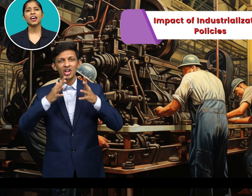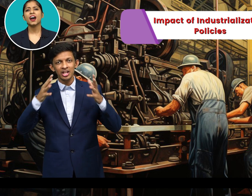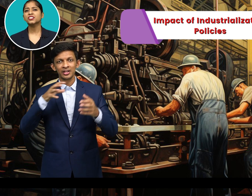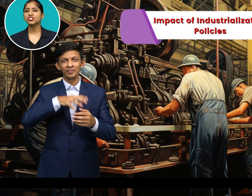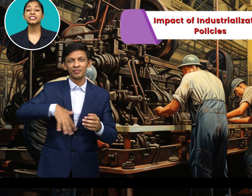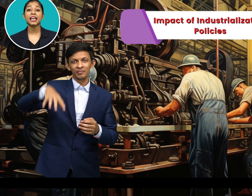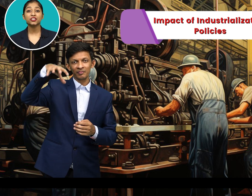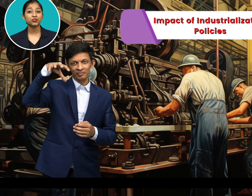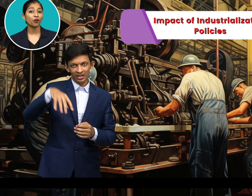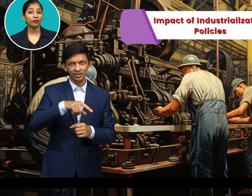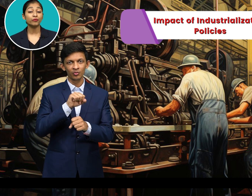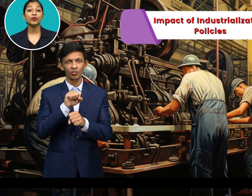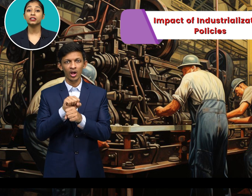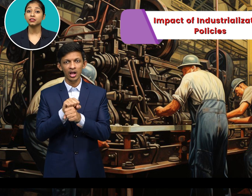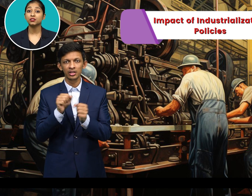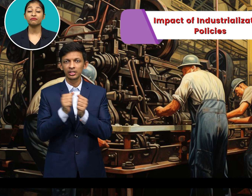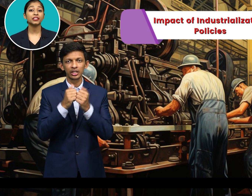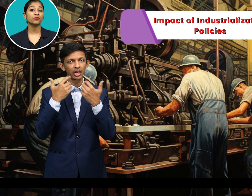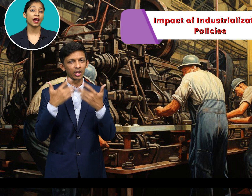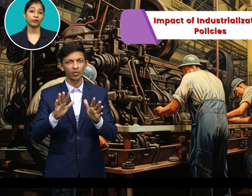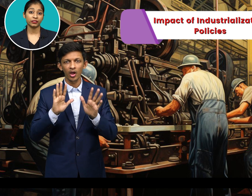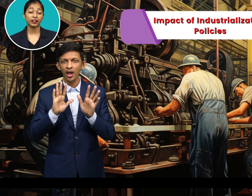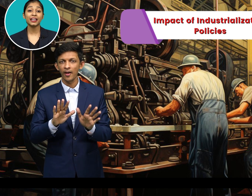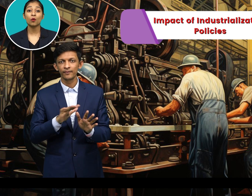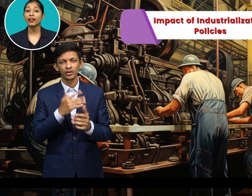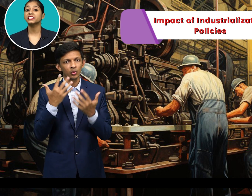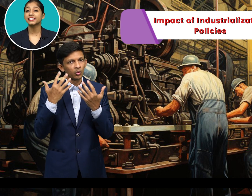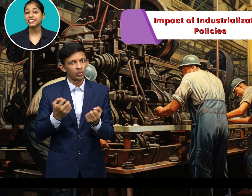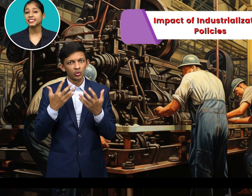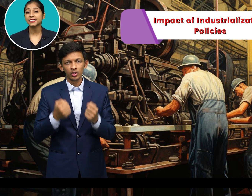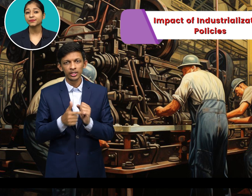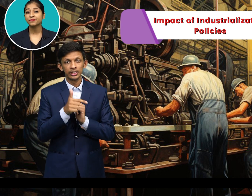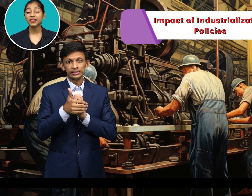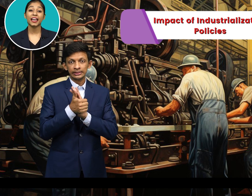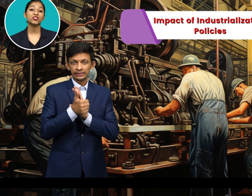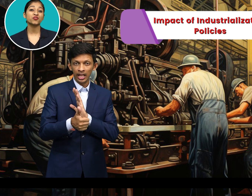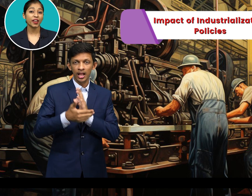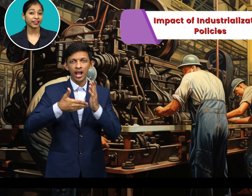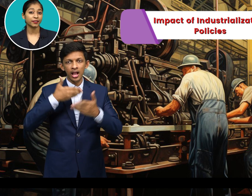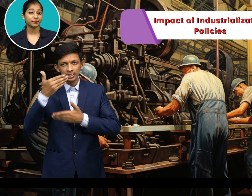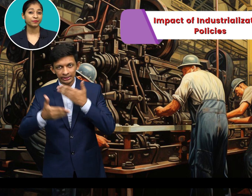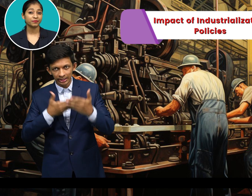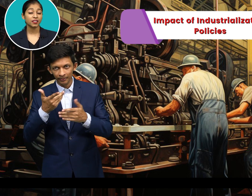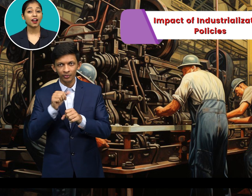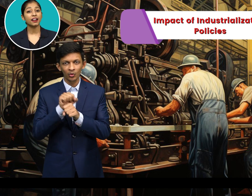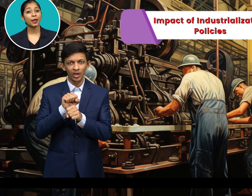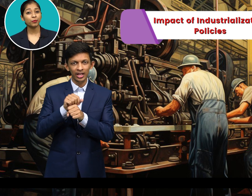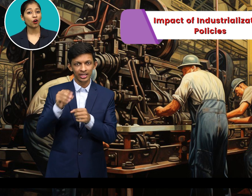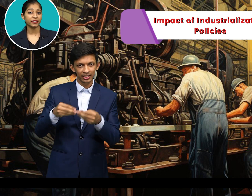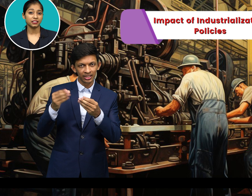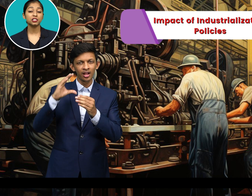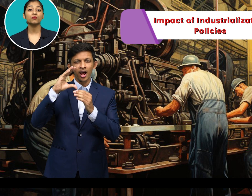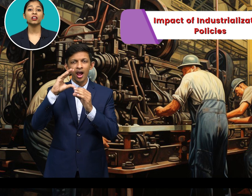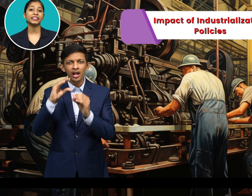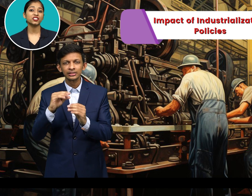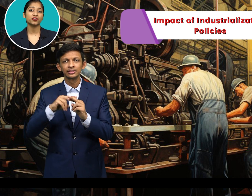A large section of workers without having the required skills and training are